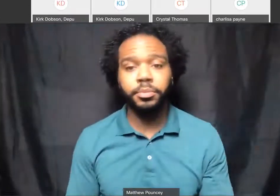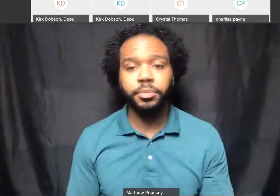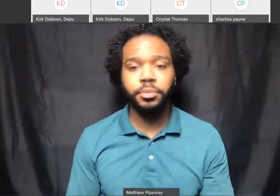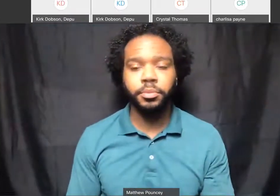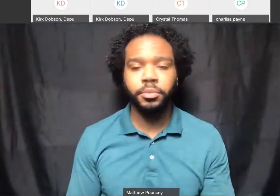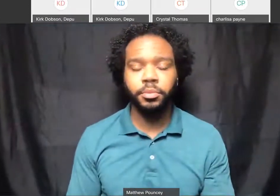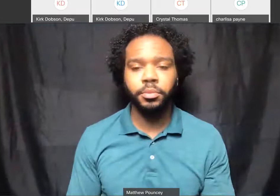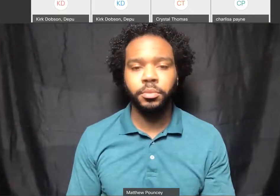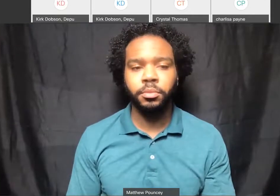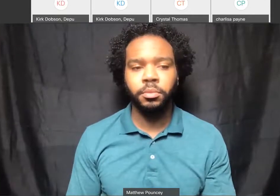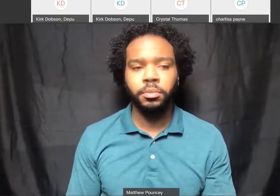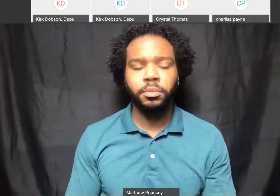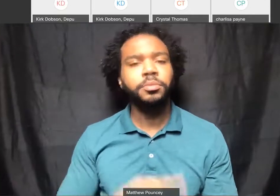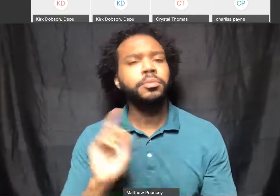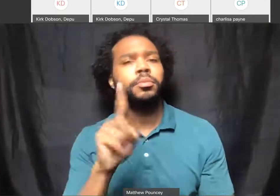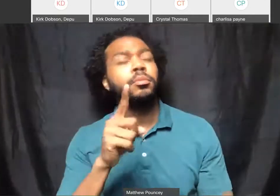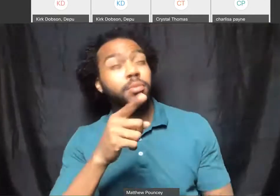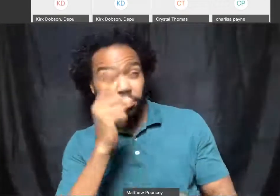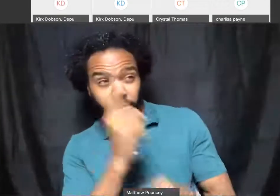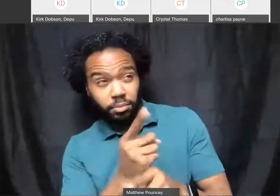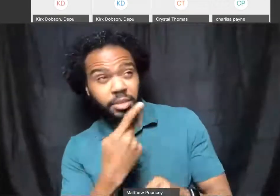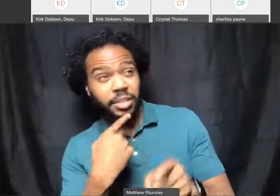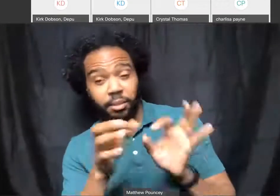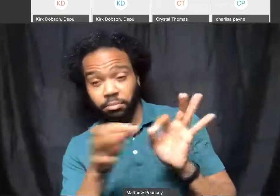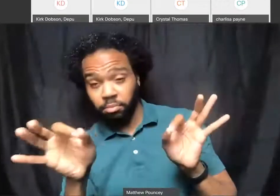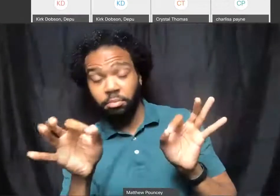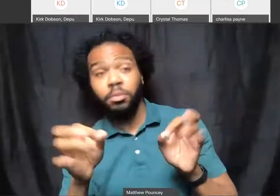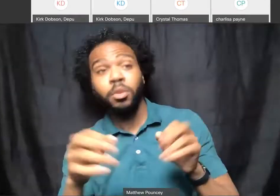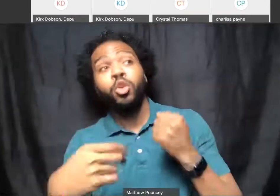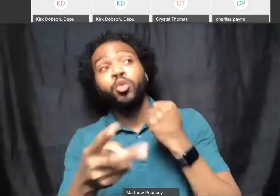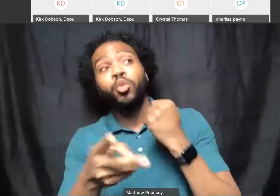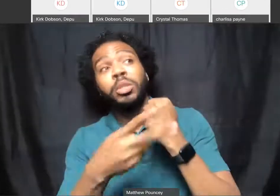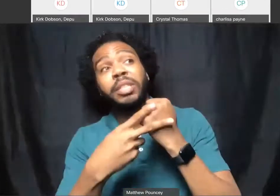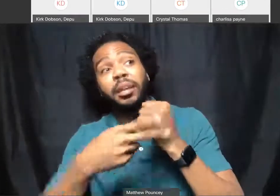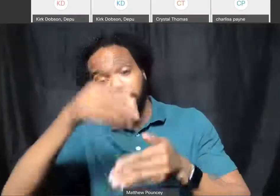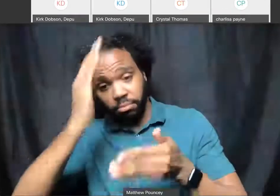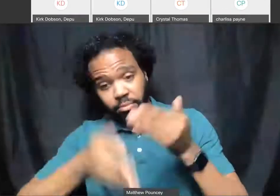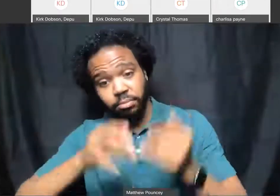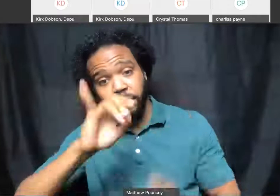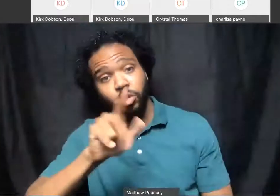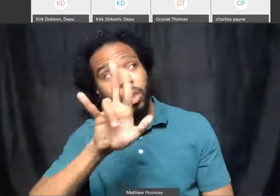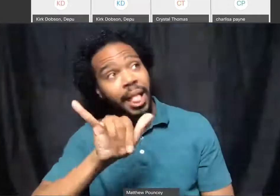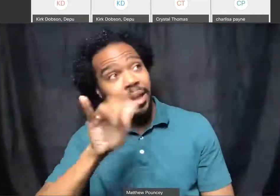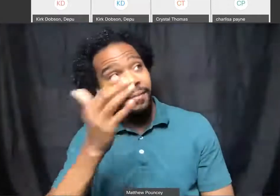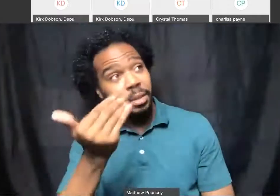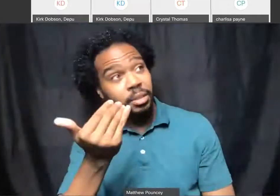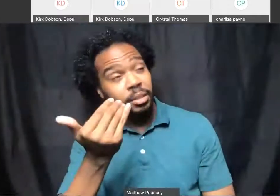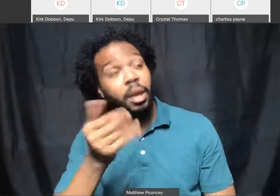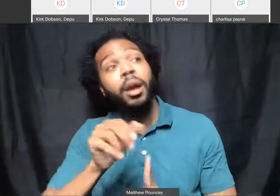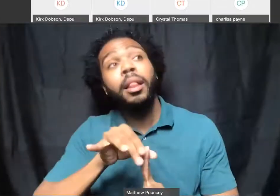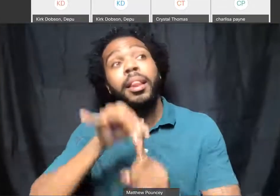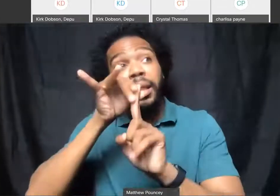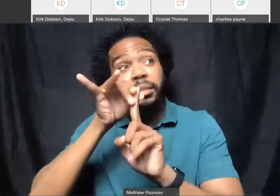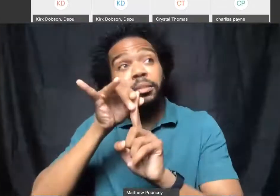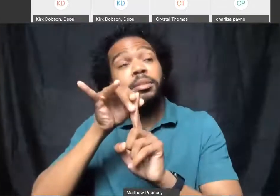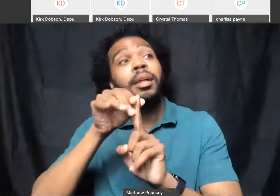Is it accurate to say that the retainer ends July 15th with the stipulation of length of billing restricted to